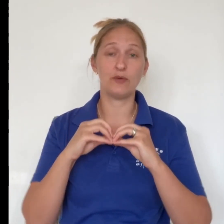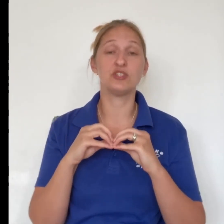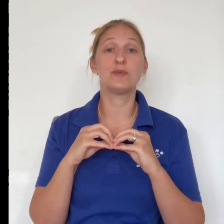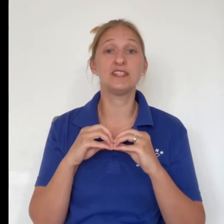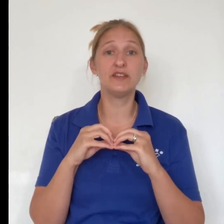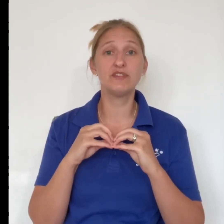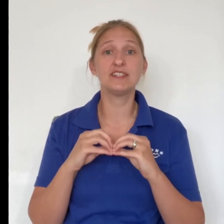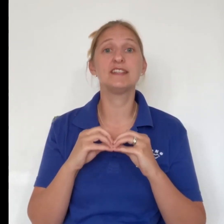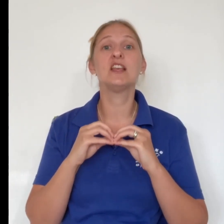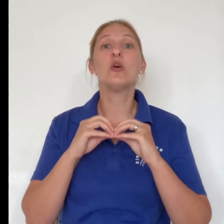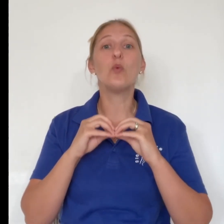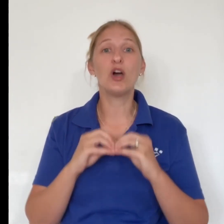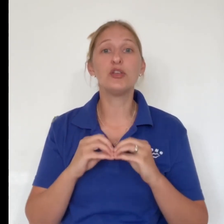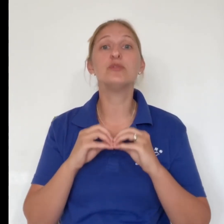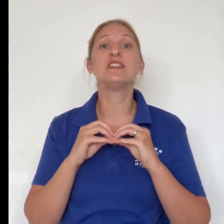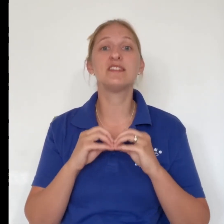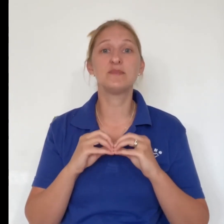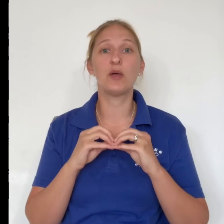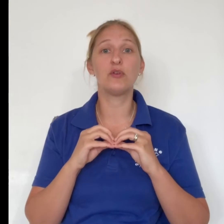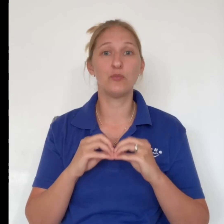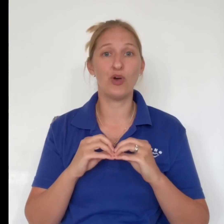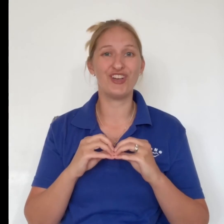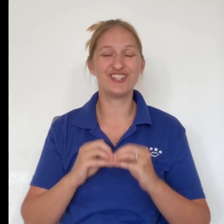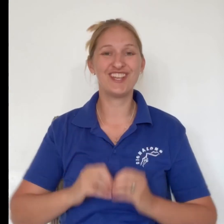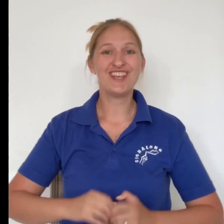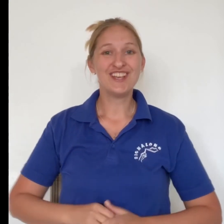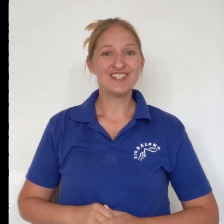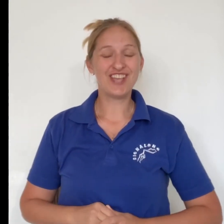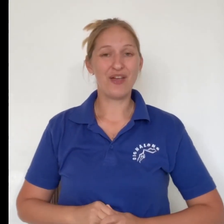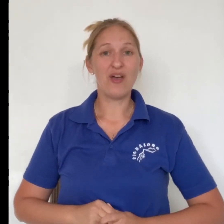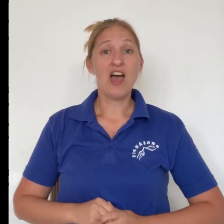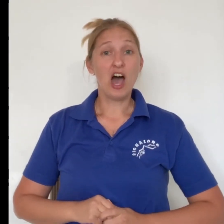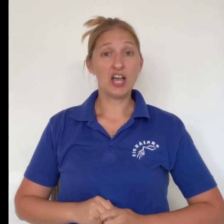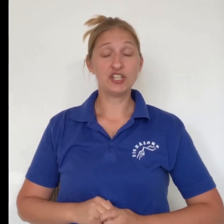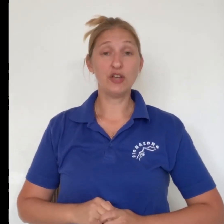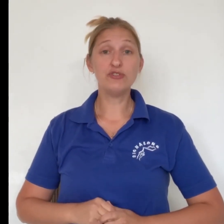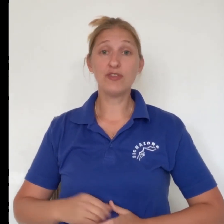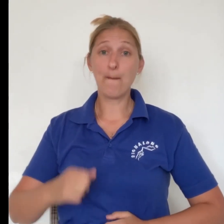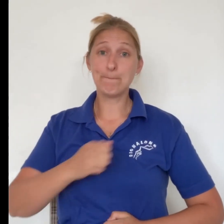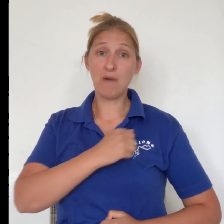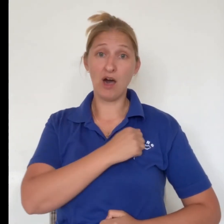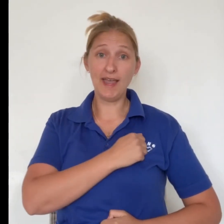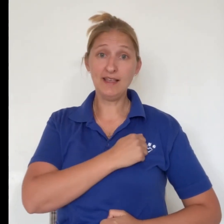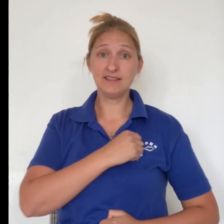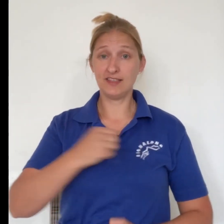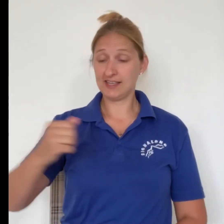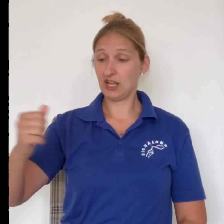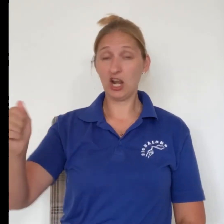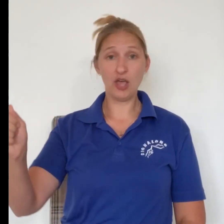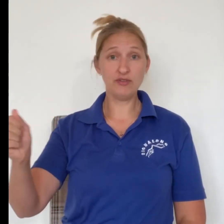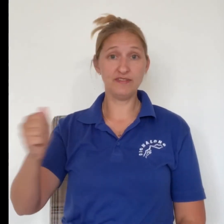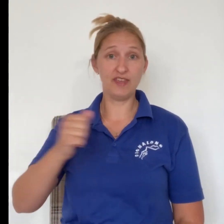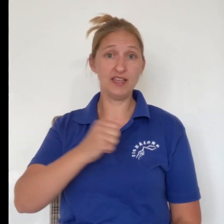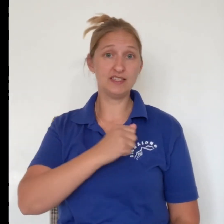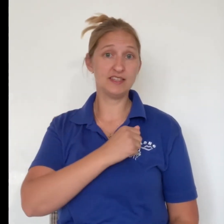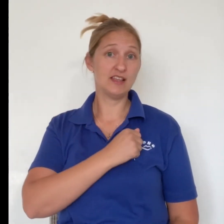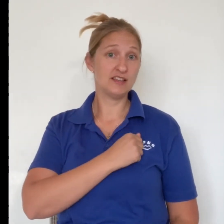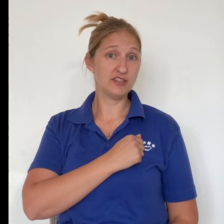but the difference is we are using the spoken word. So I showed you that so that's a closed fist touching